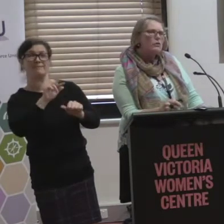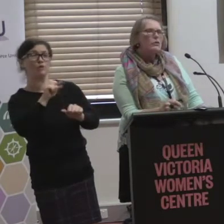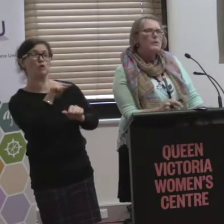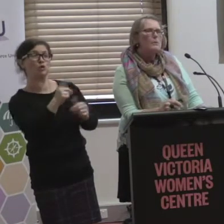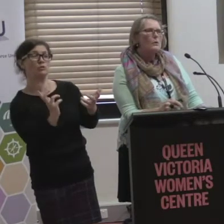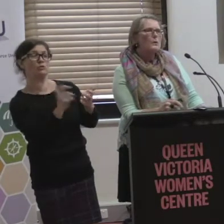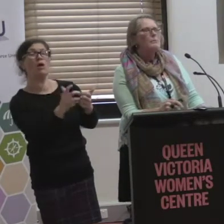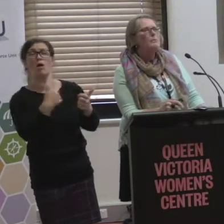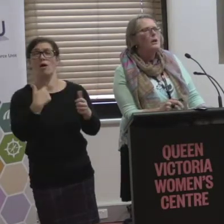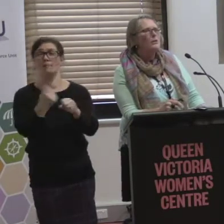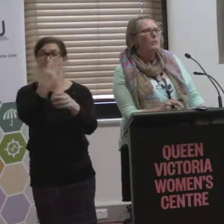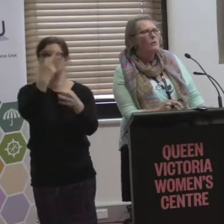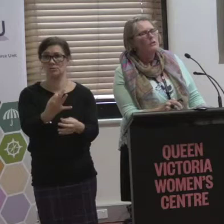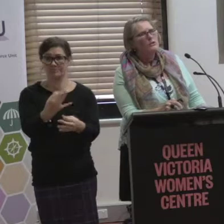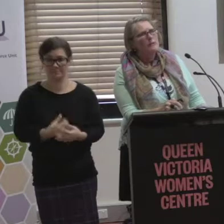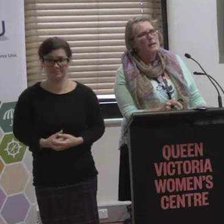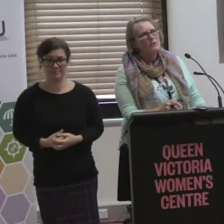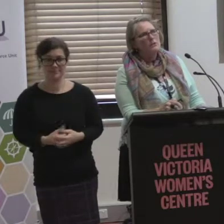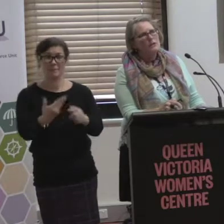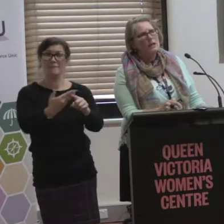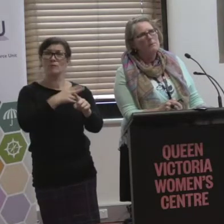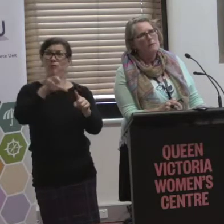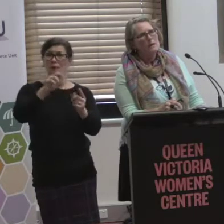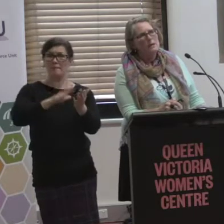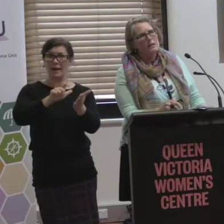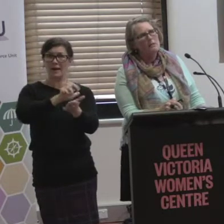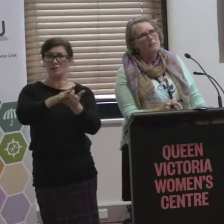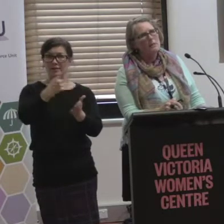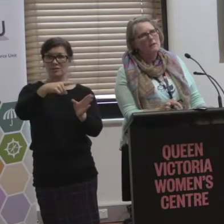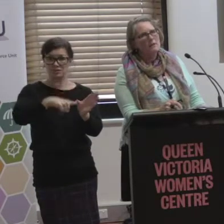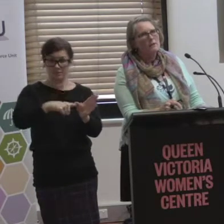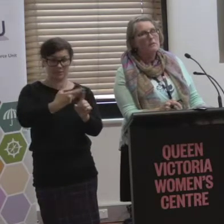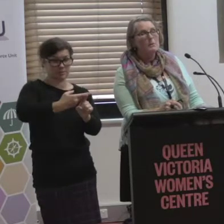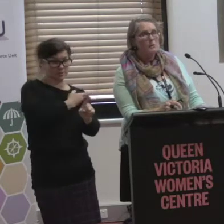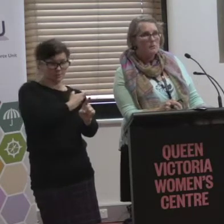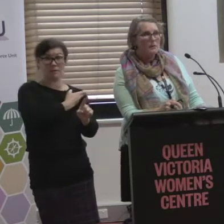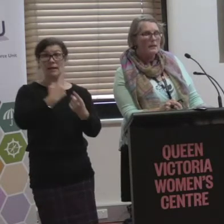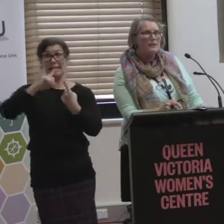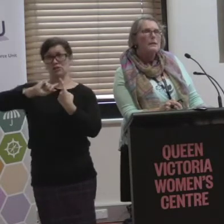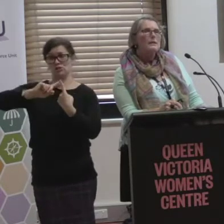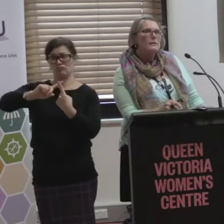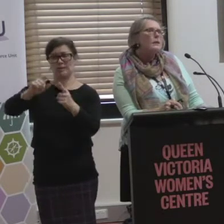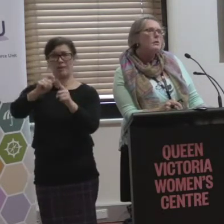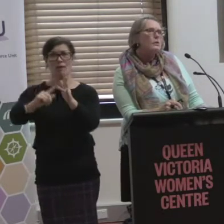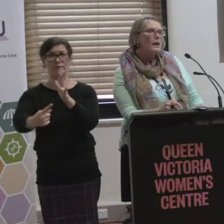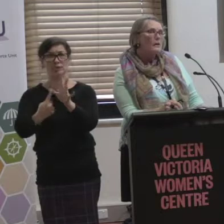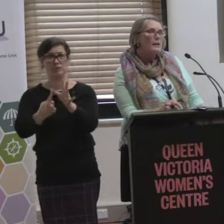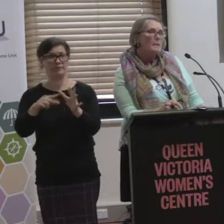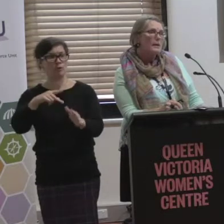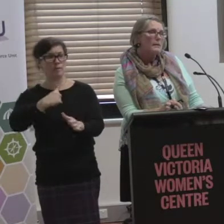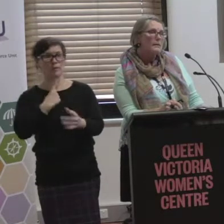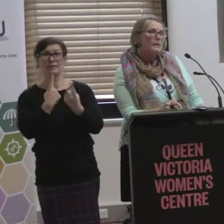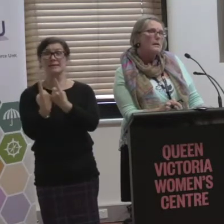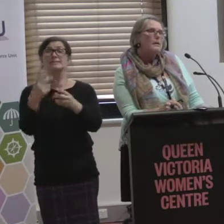So an attorney, importantly, prior to the 12th of March, an enduring power of attorney for personal matters did include